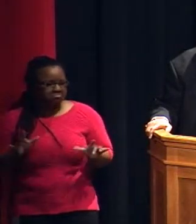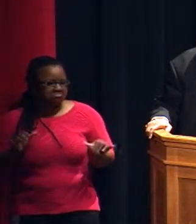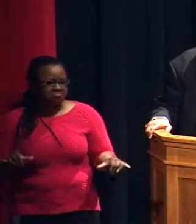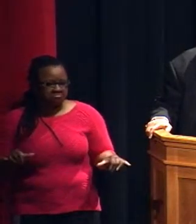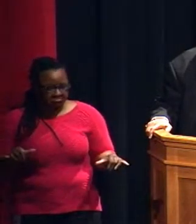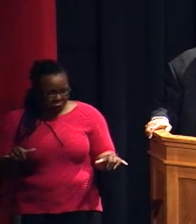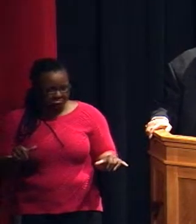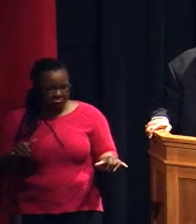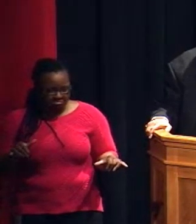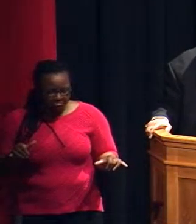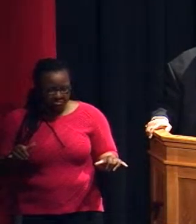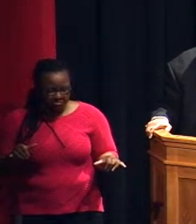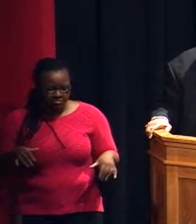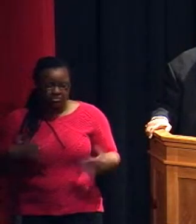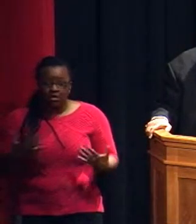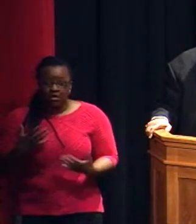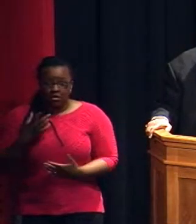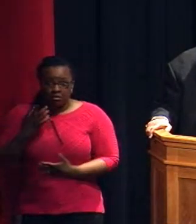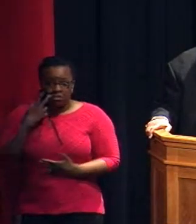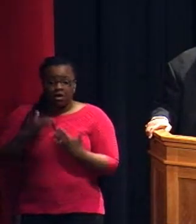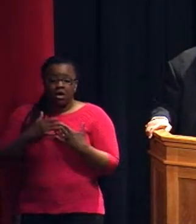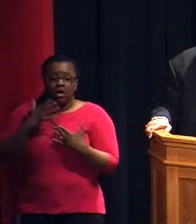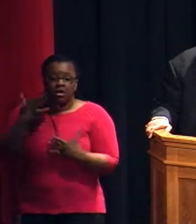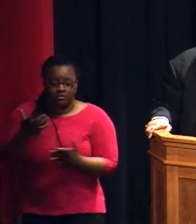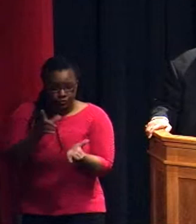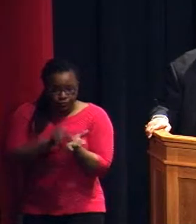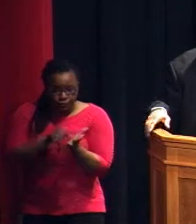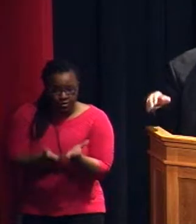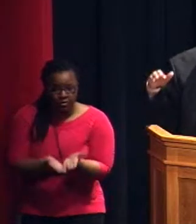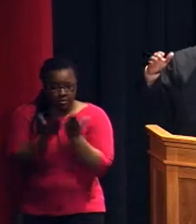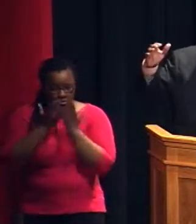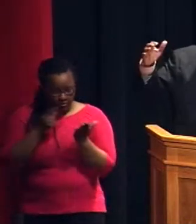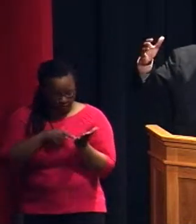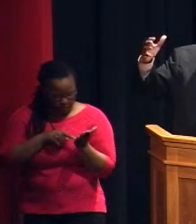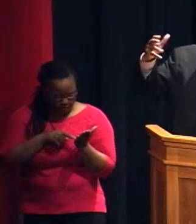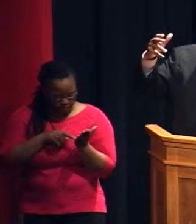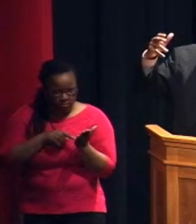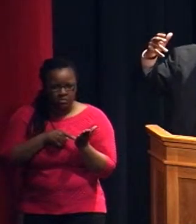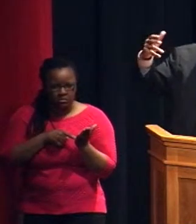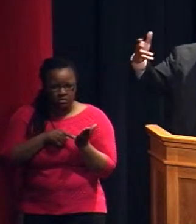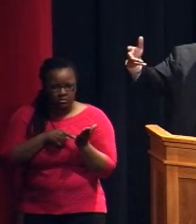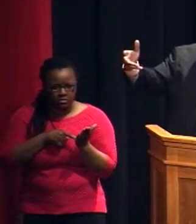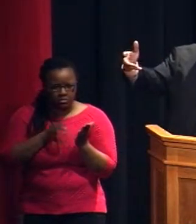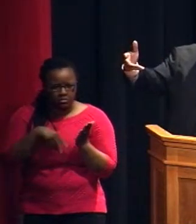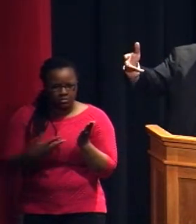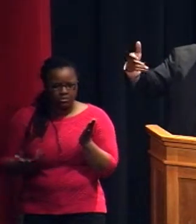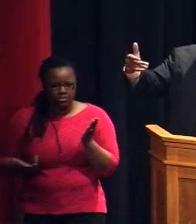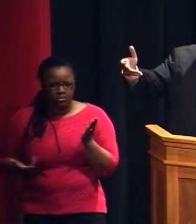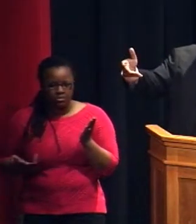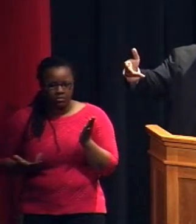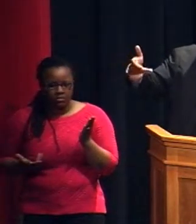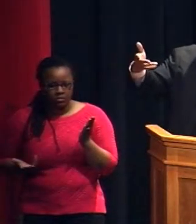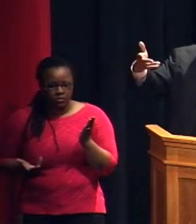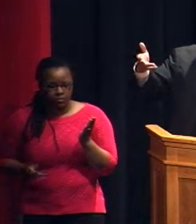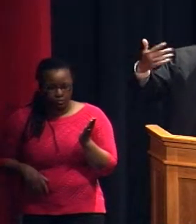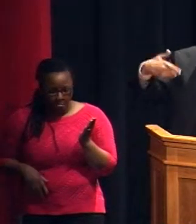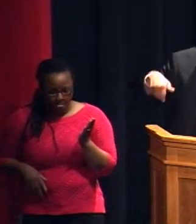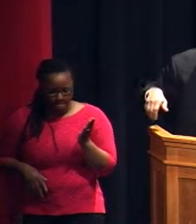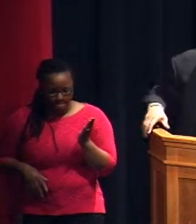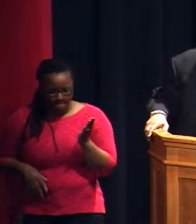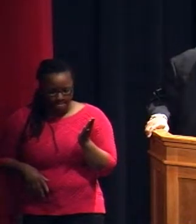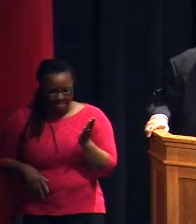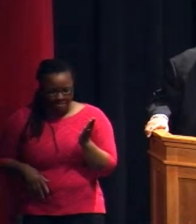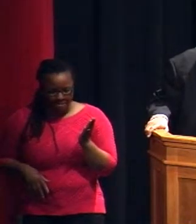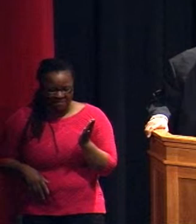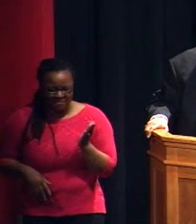day the newspaper. Had I known that 2,600 students were hanging out the windows literally to